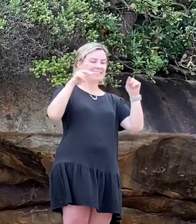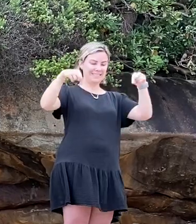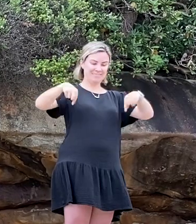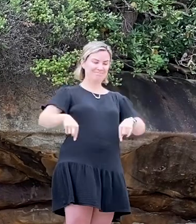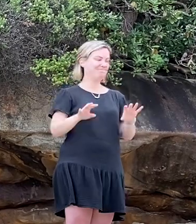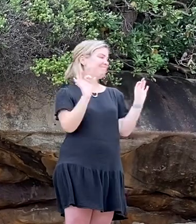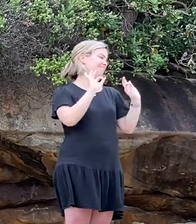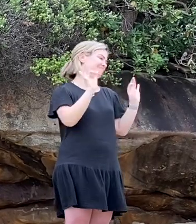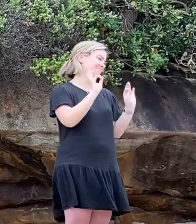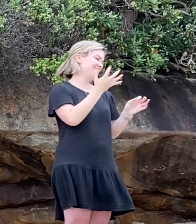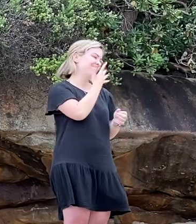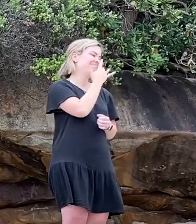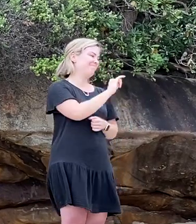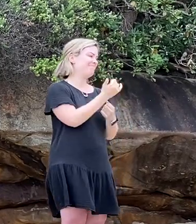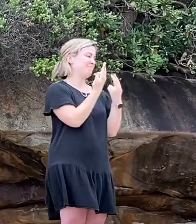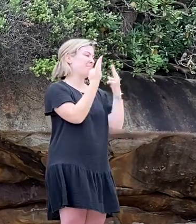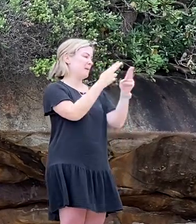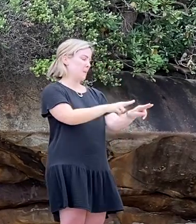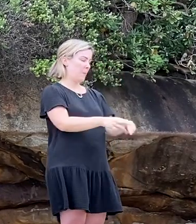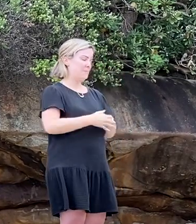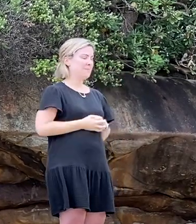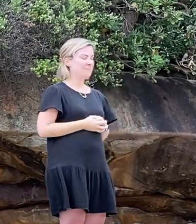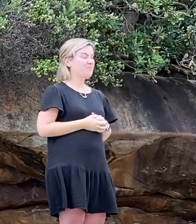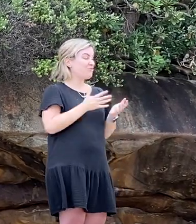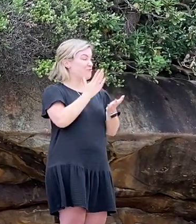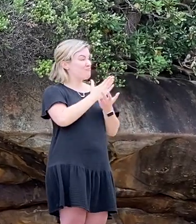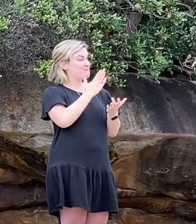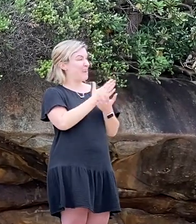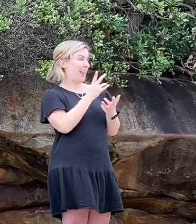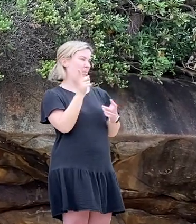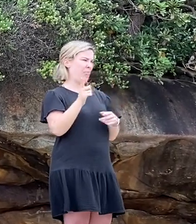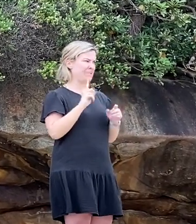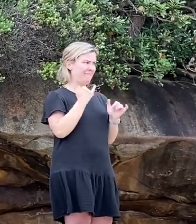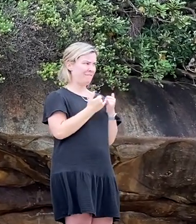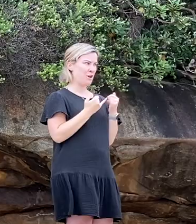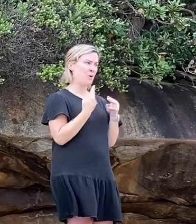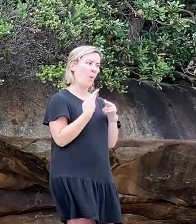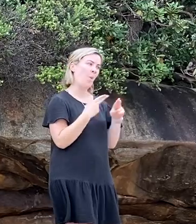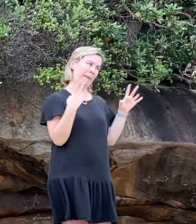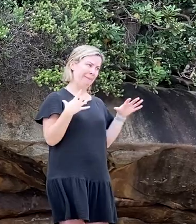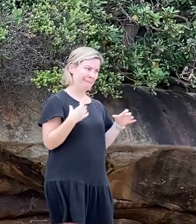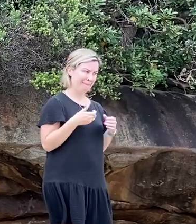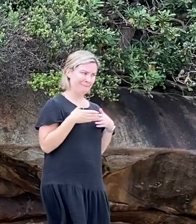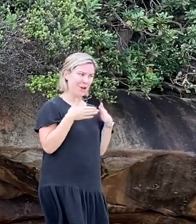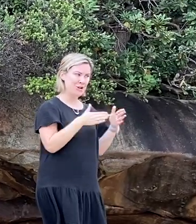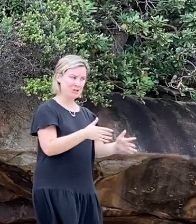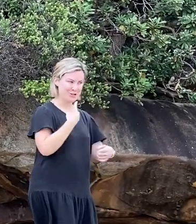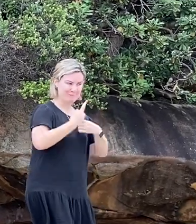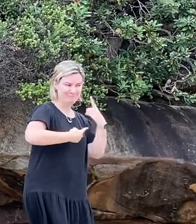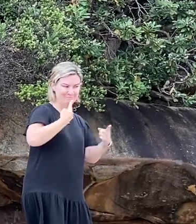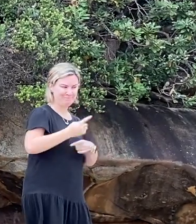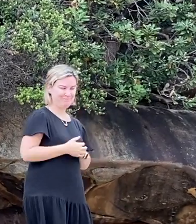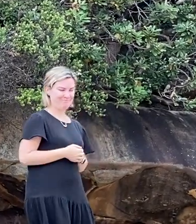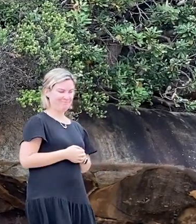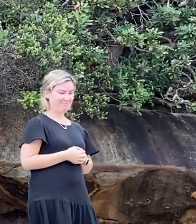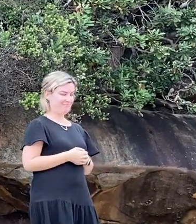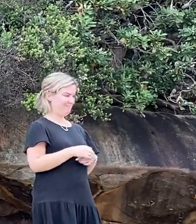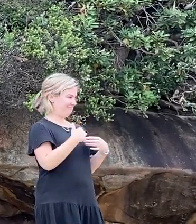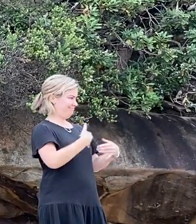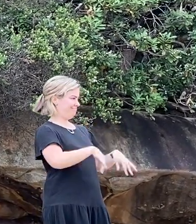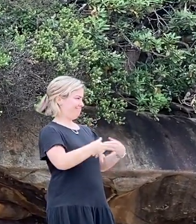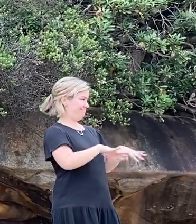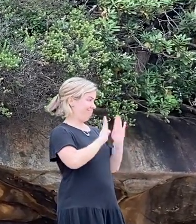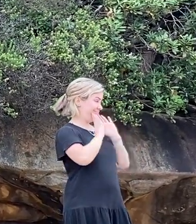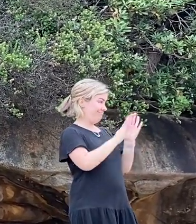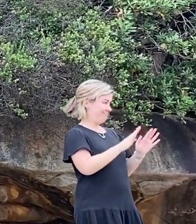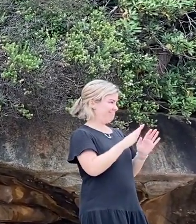exhibition. So that's mainly the quick version of the process. Yeah, thank you. That's